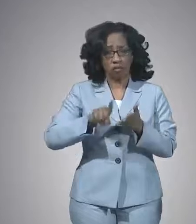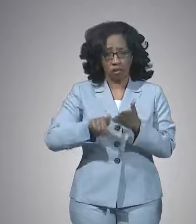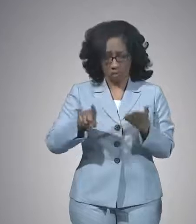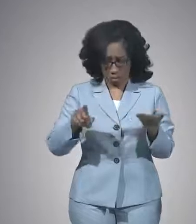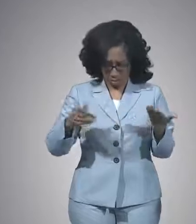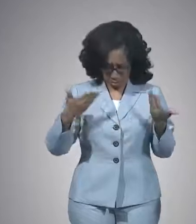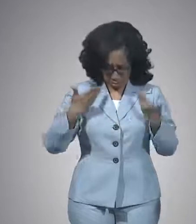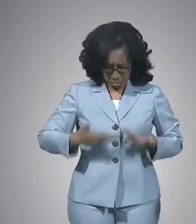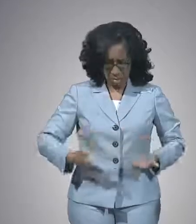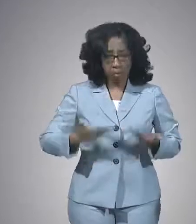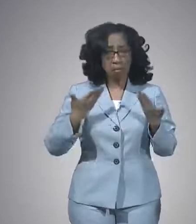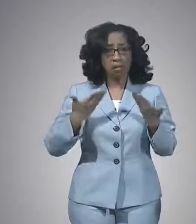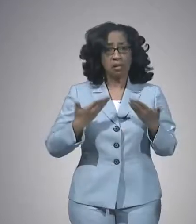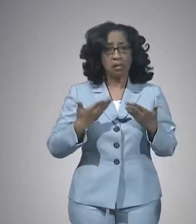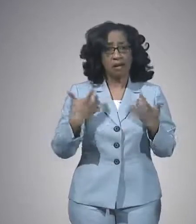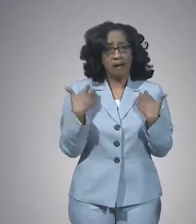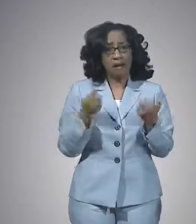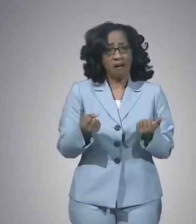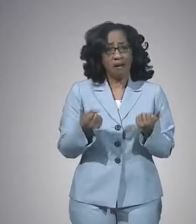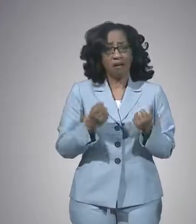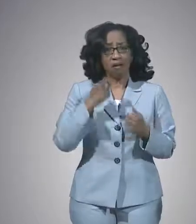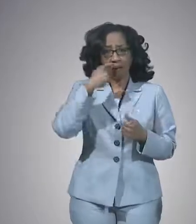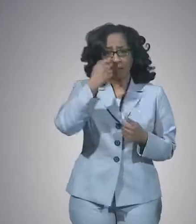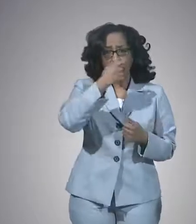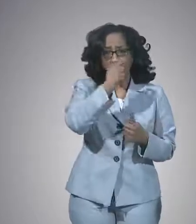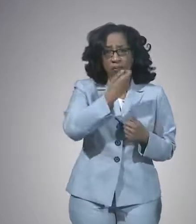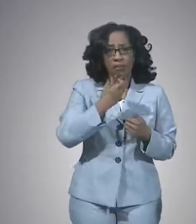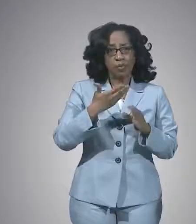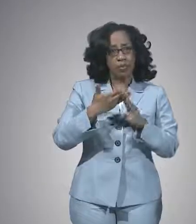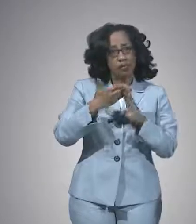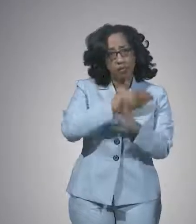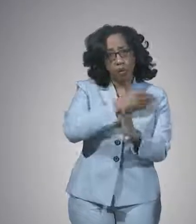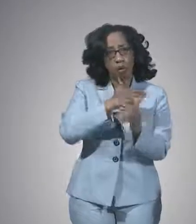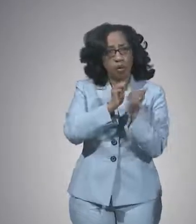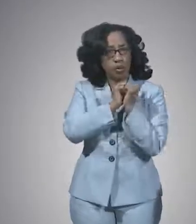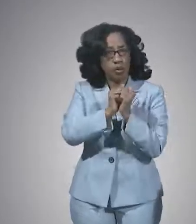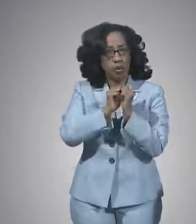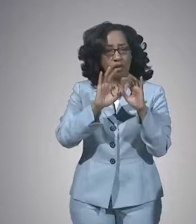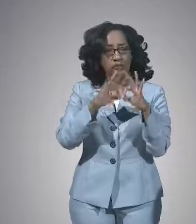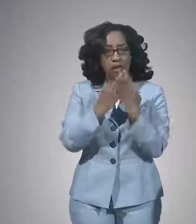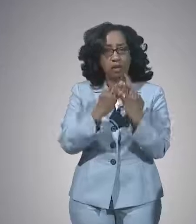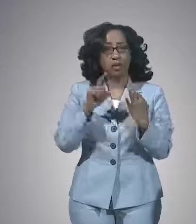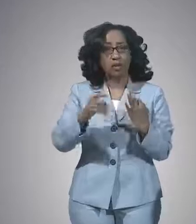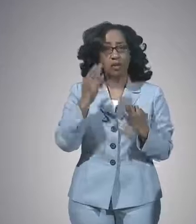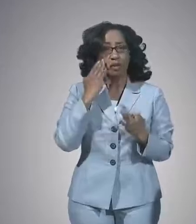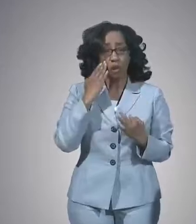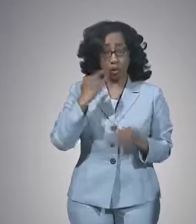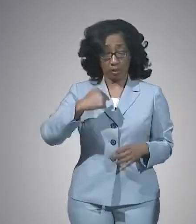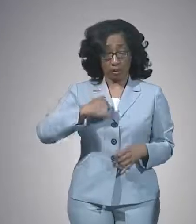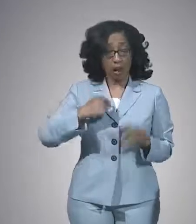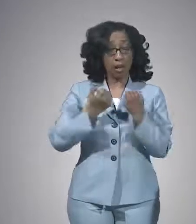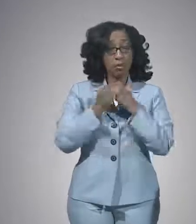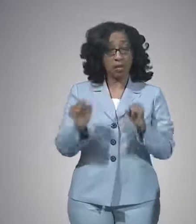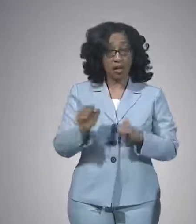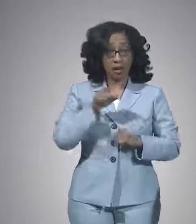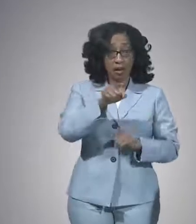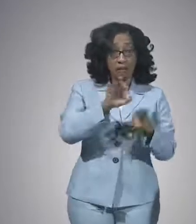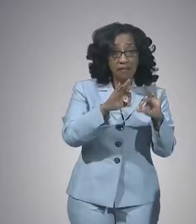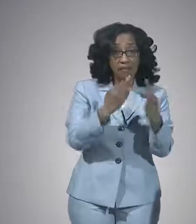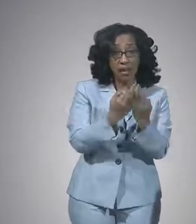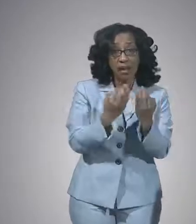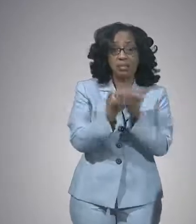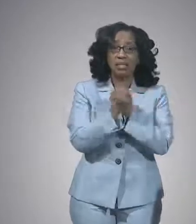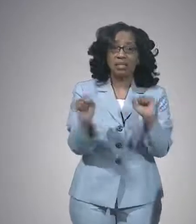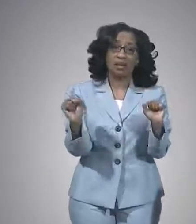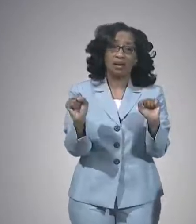that you and your loved ones get tested so that before you gather, you know that everybody is safe. And please remember that we